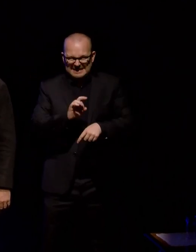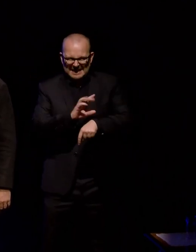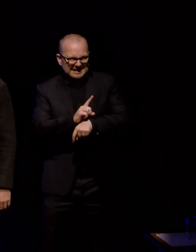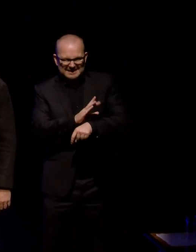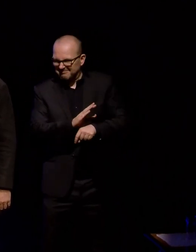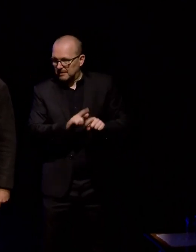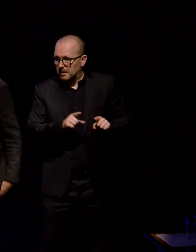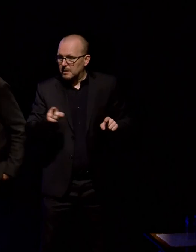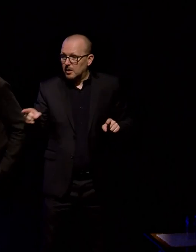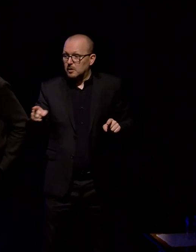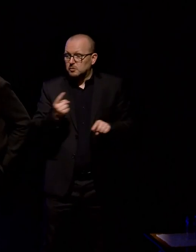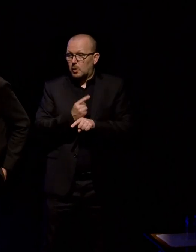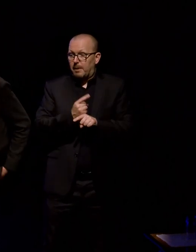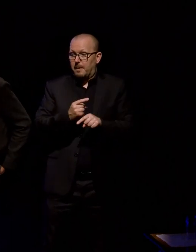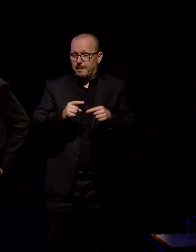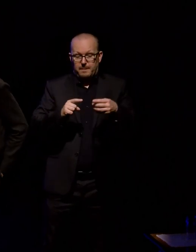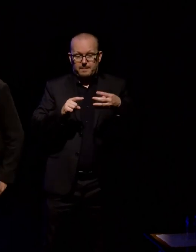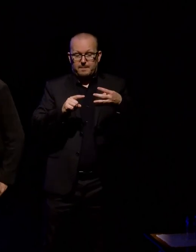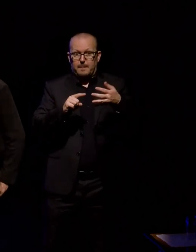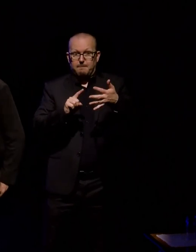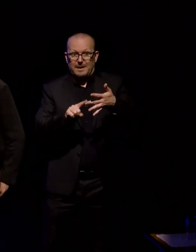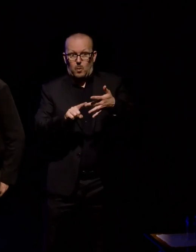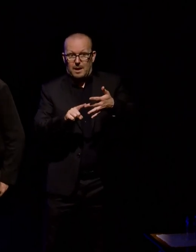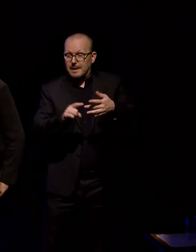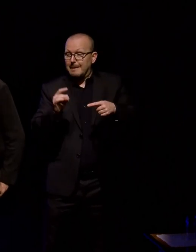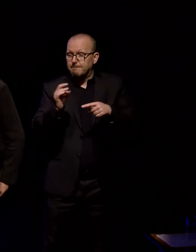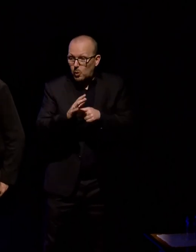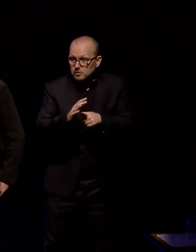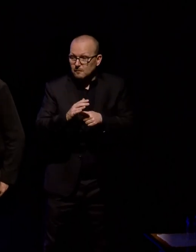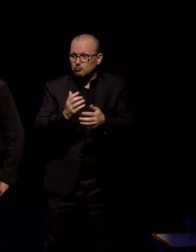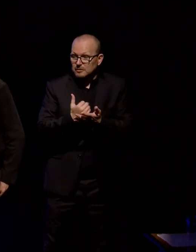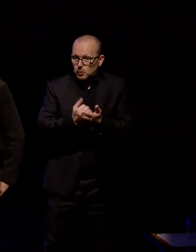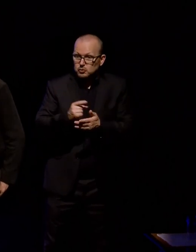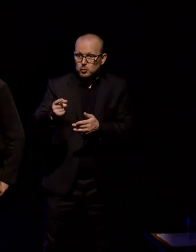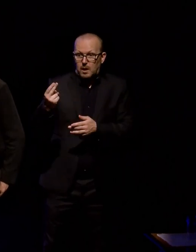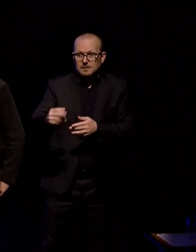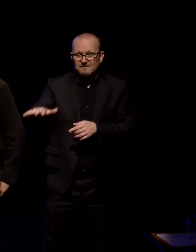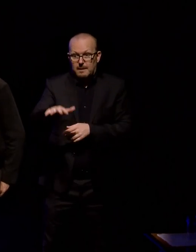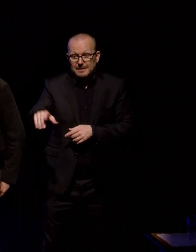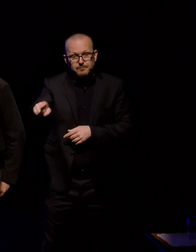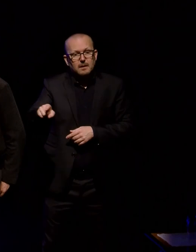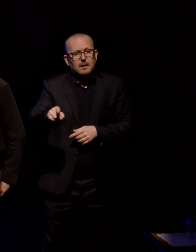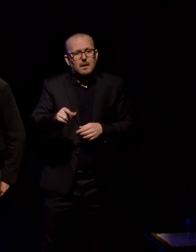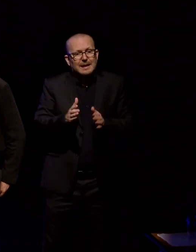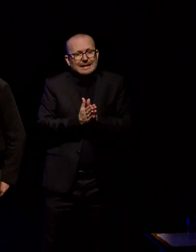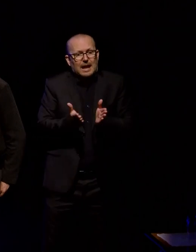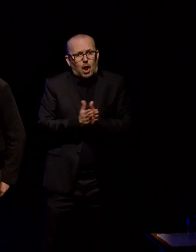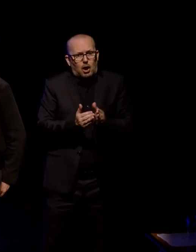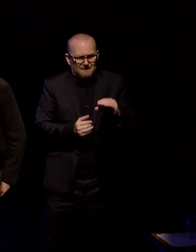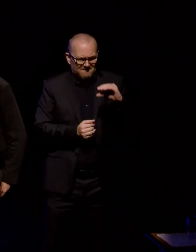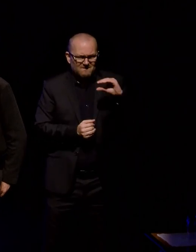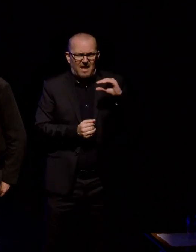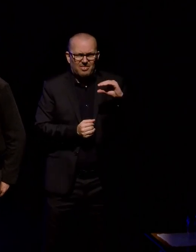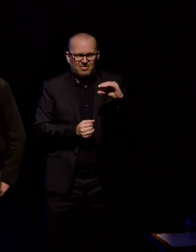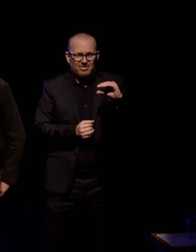of the resource to the artist family. The catalogue that was printed was huge, fat, really expensive to ship. The exhibition, it's touring, but